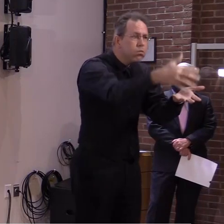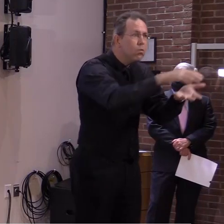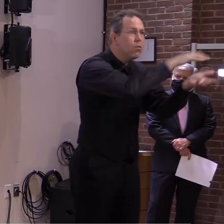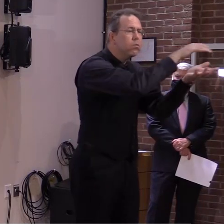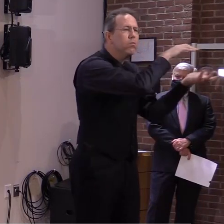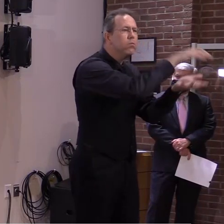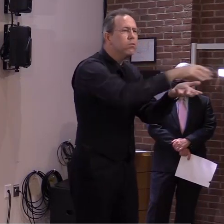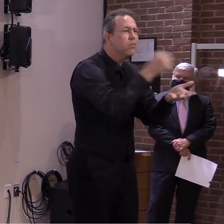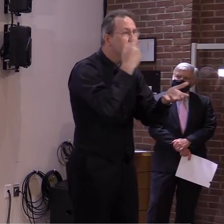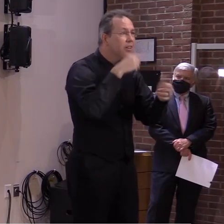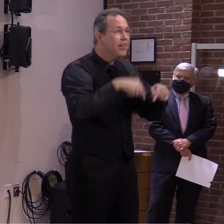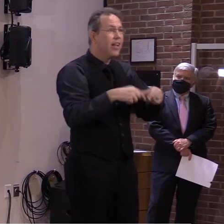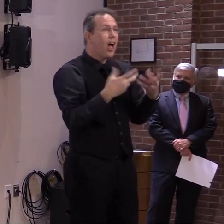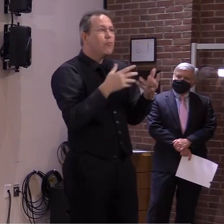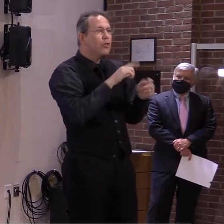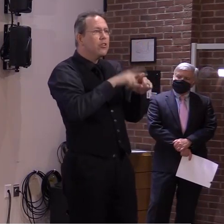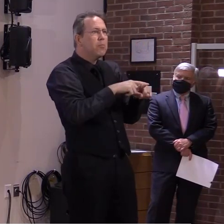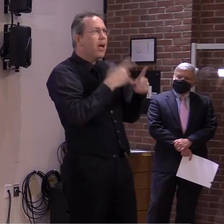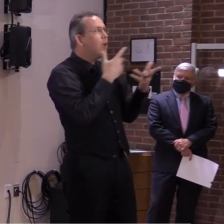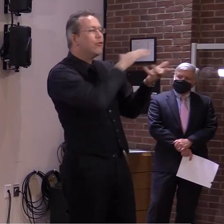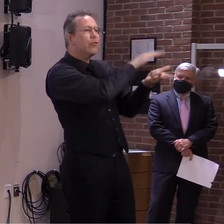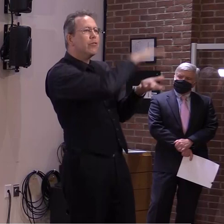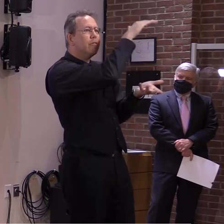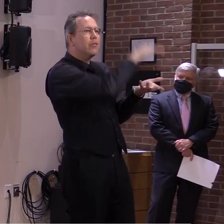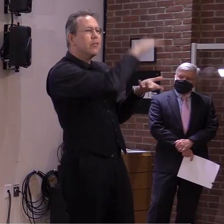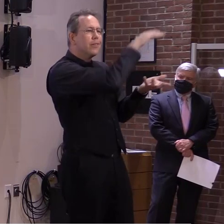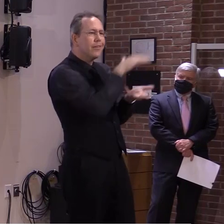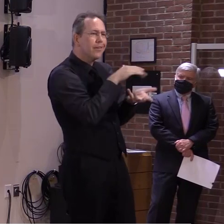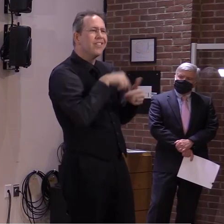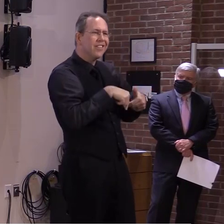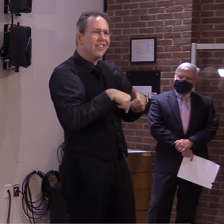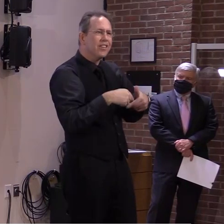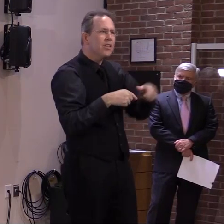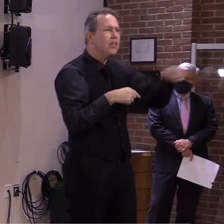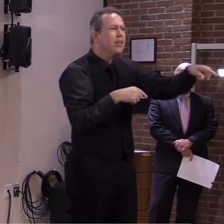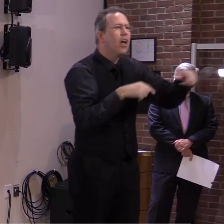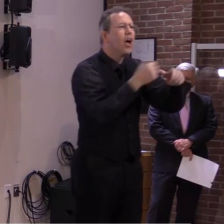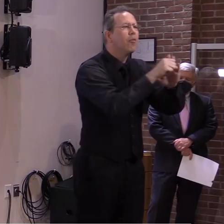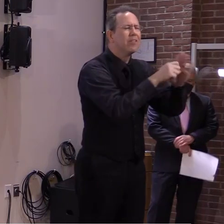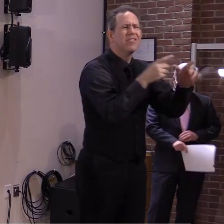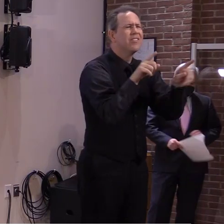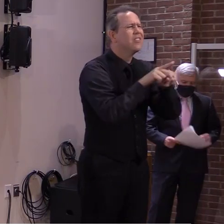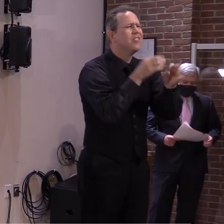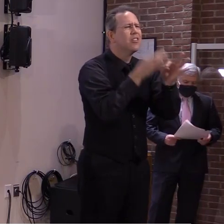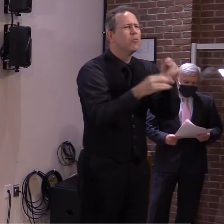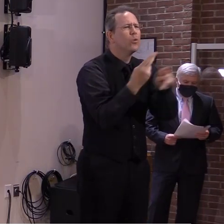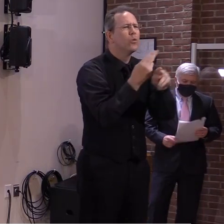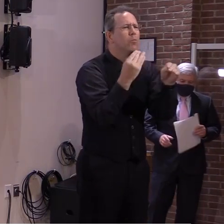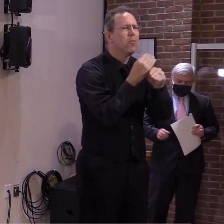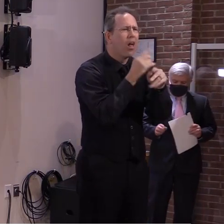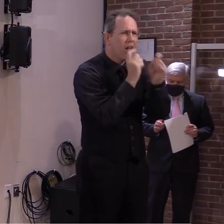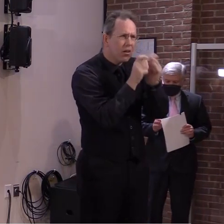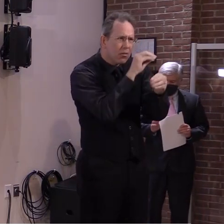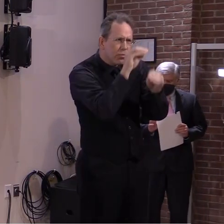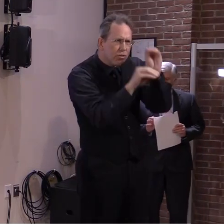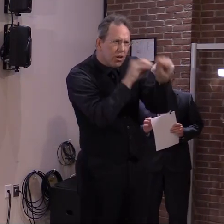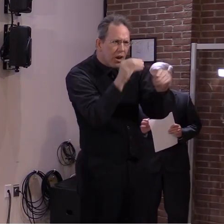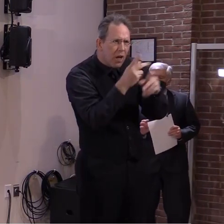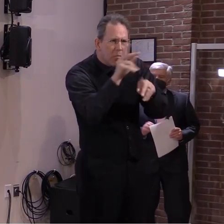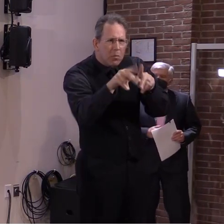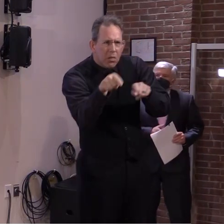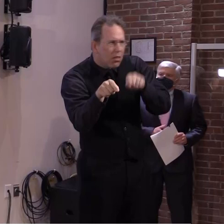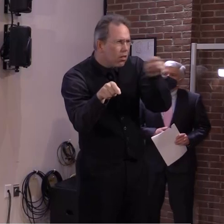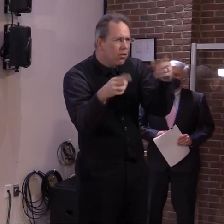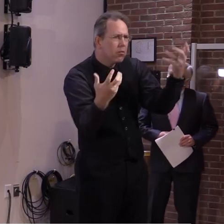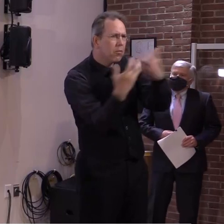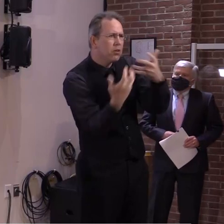same. It's just simple math. They may also be opening up because supply has outpaced